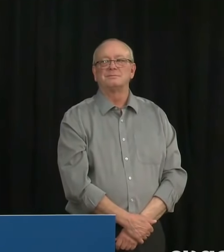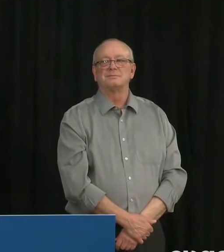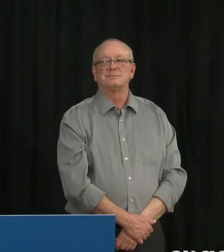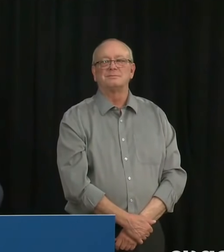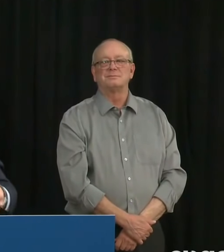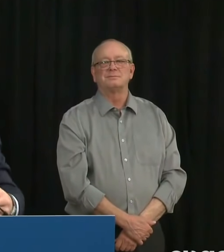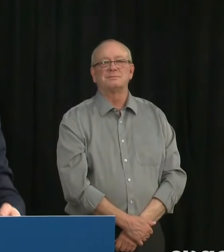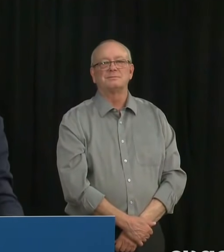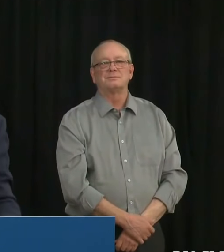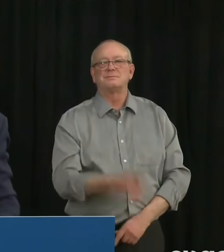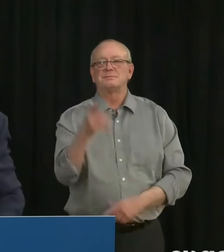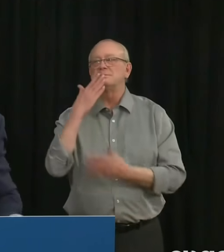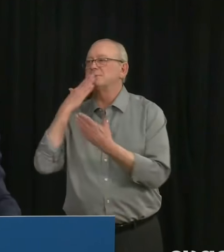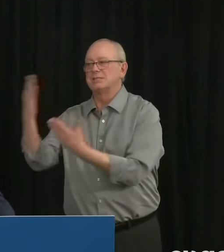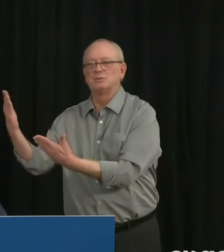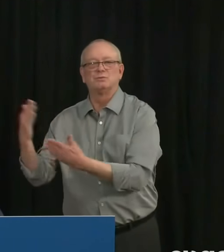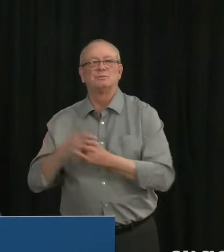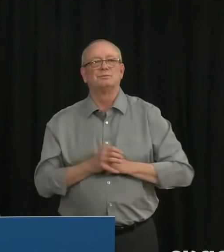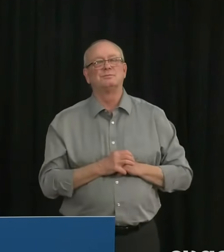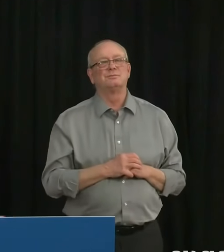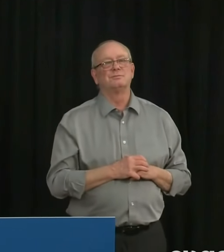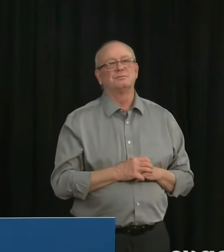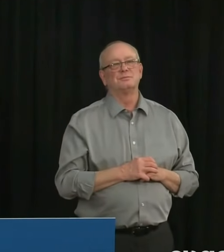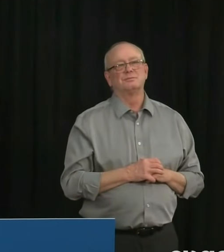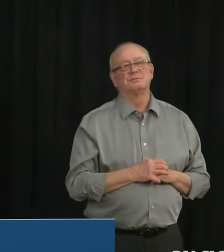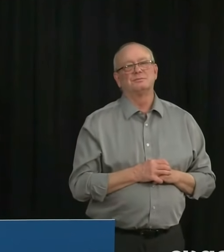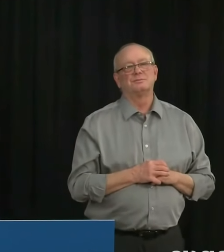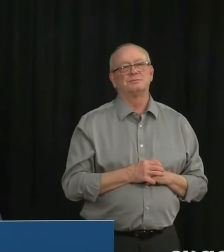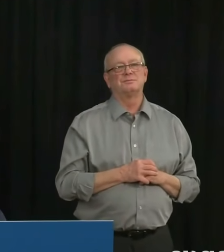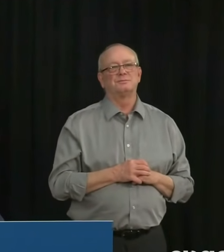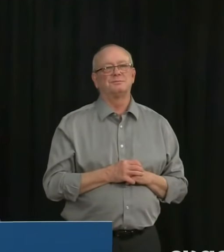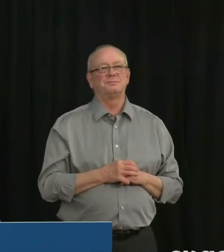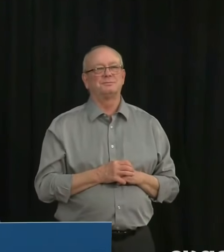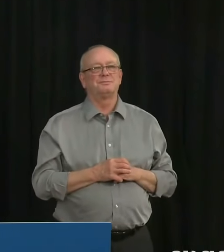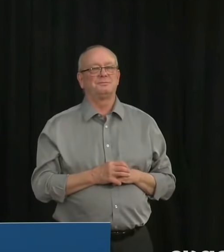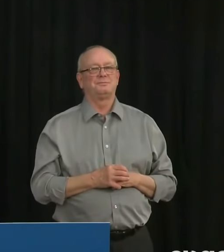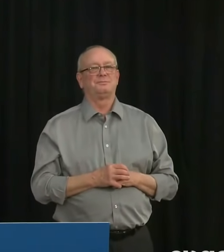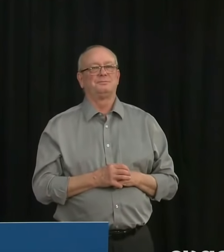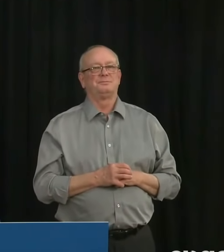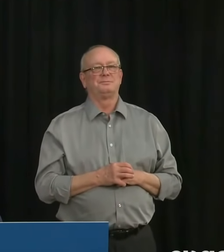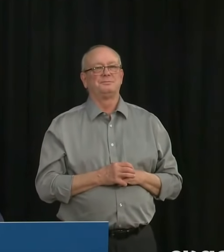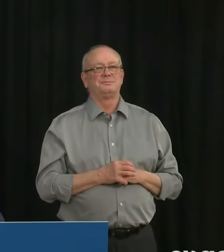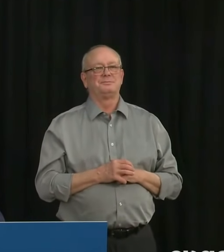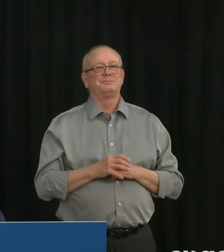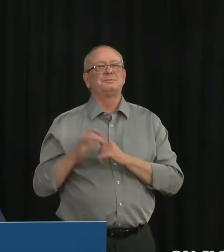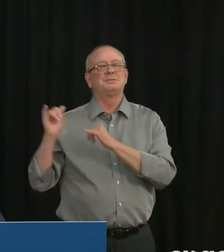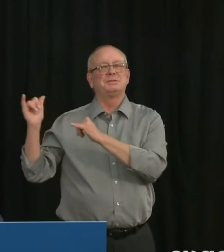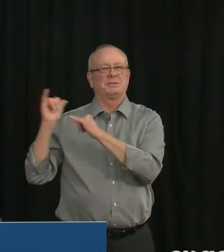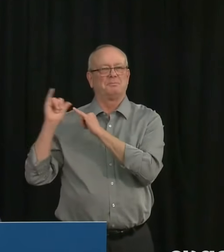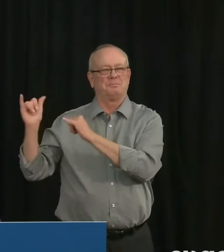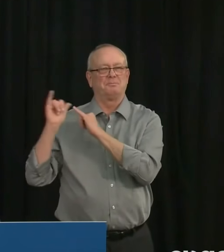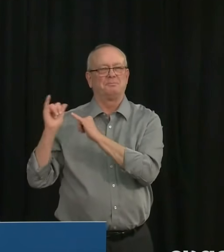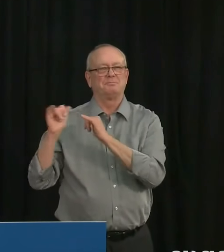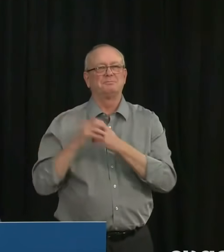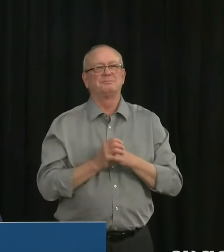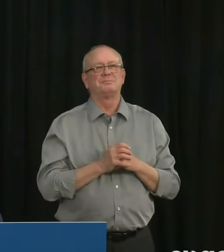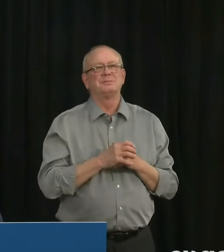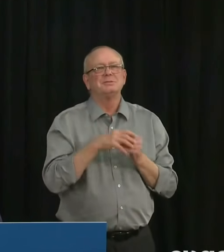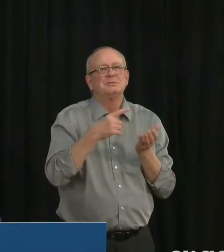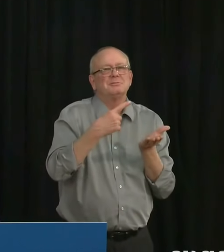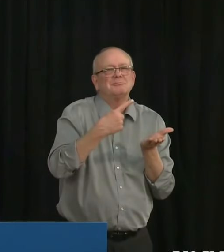Thank you, Dr. Hinshaw. Now, before we begin, I would also like to address the media reports that appeared this